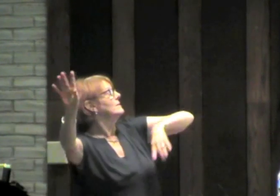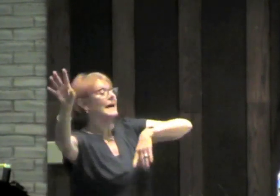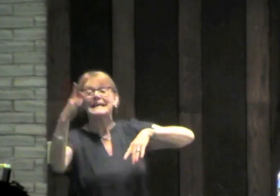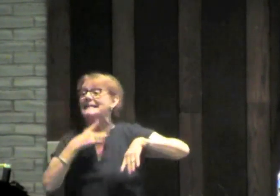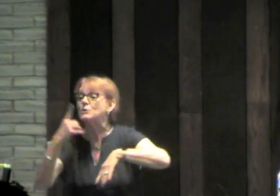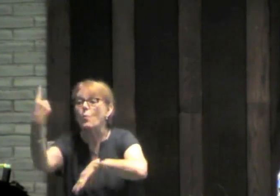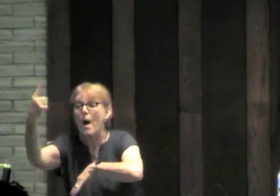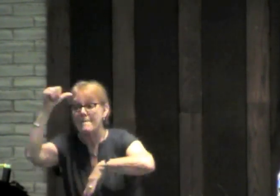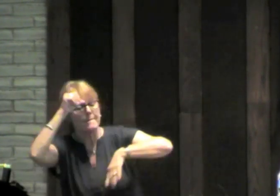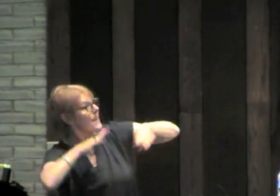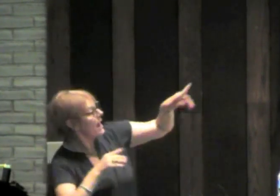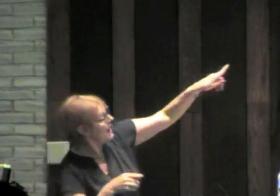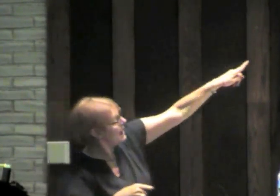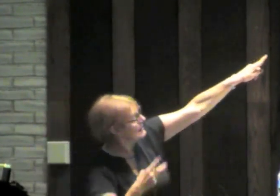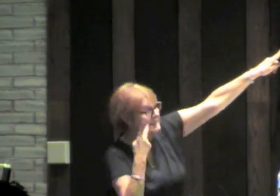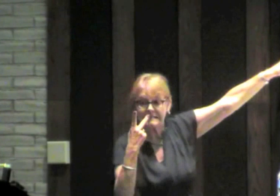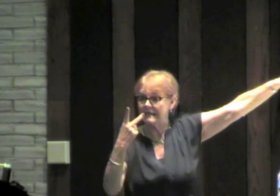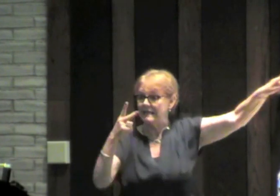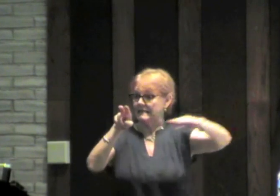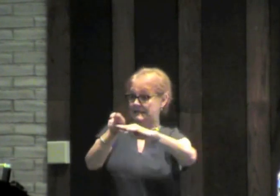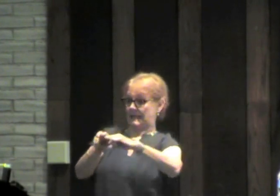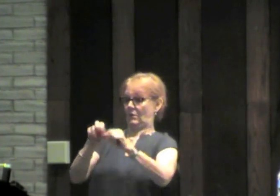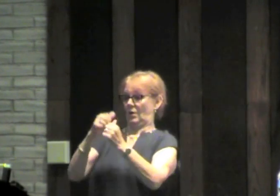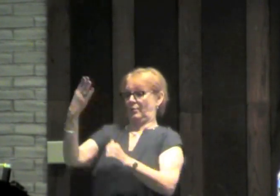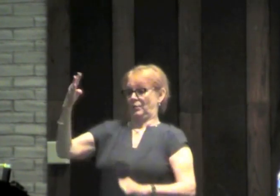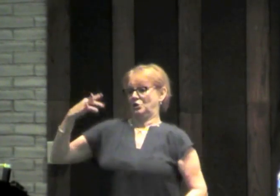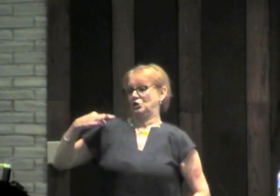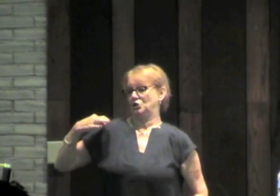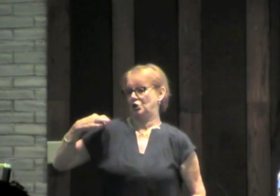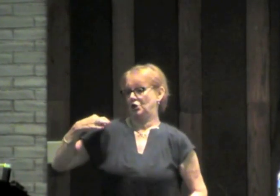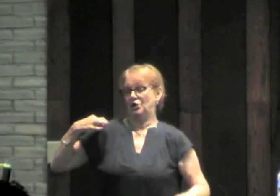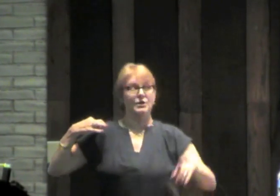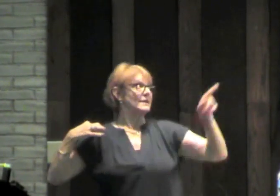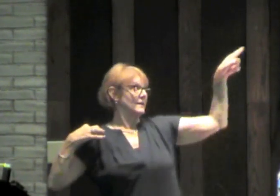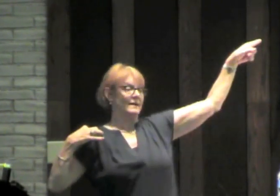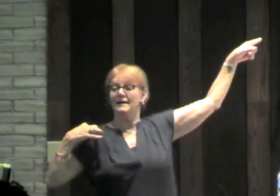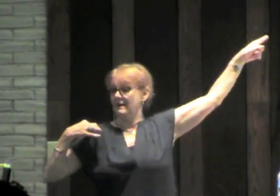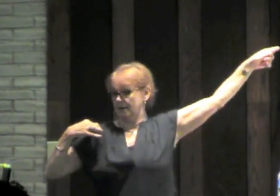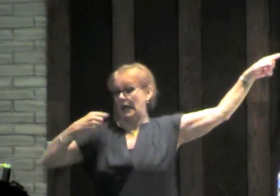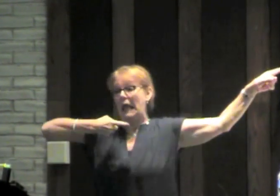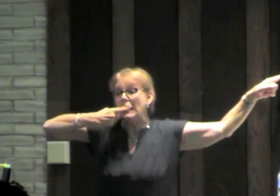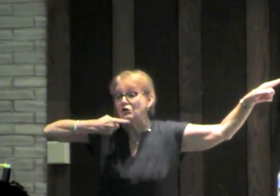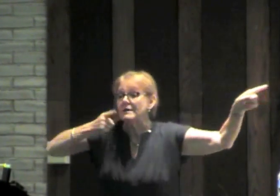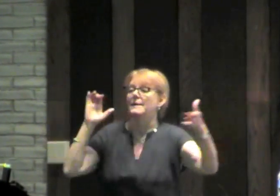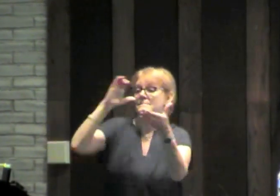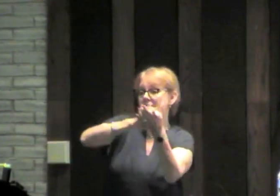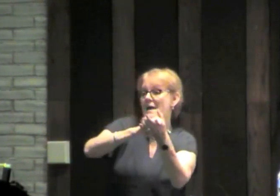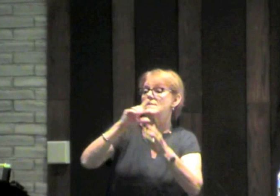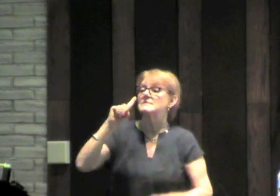Here's this beautiful deaf family. Now there's one man, you see him sitting with the blue shirt. He was hearing, and